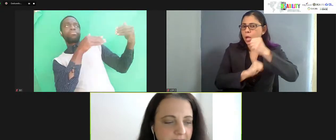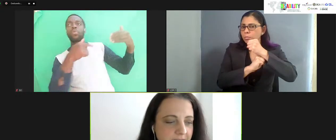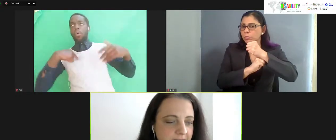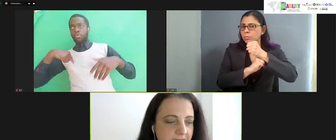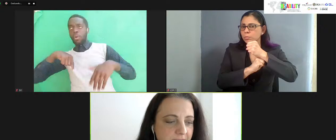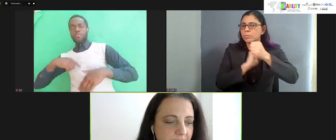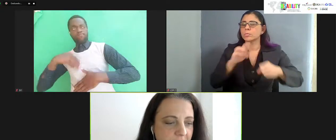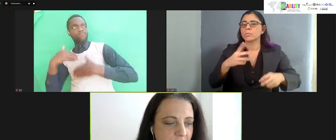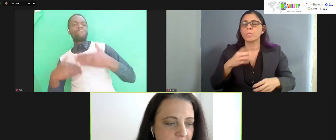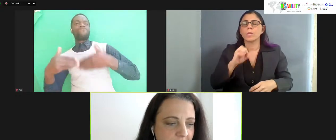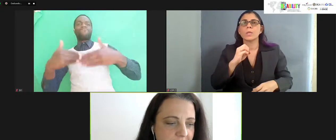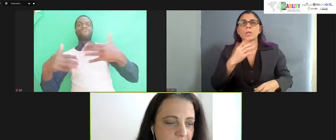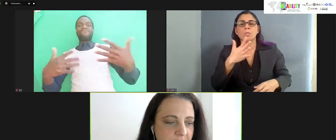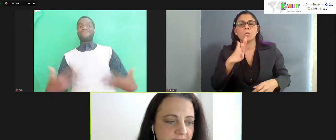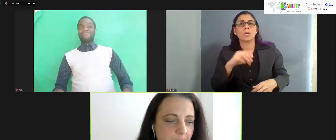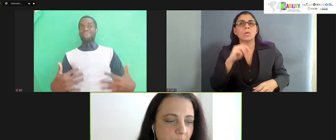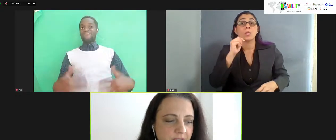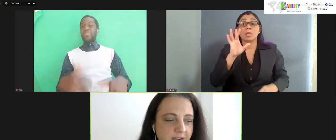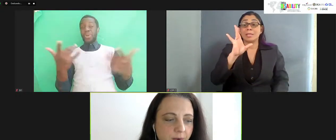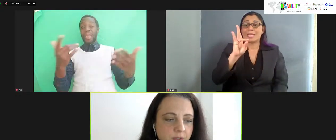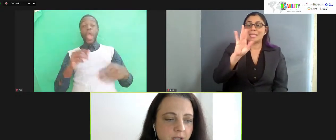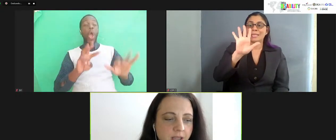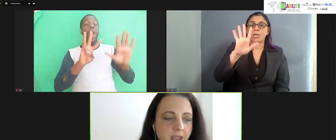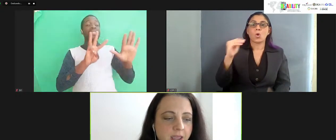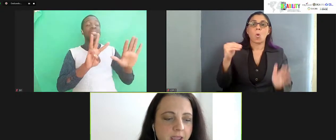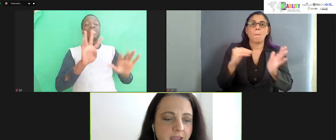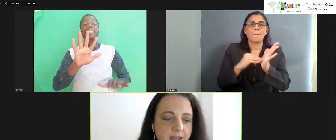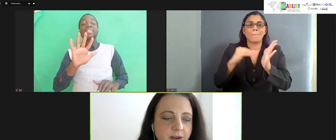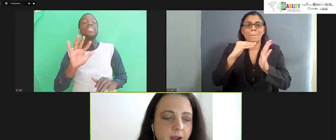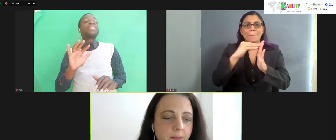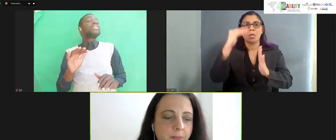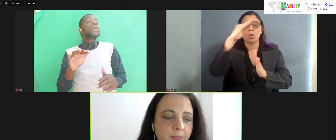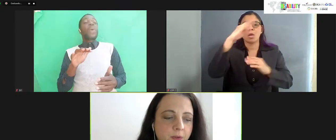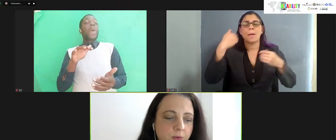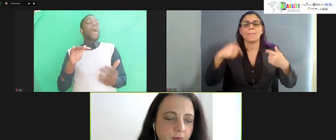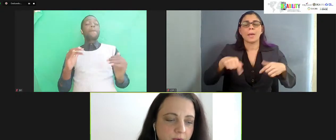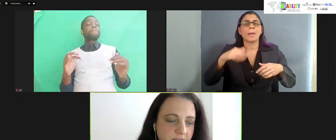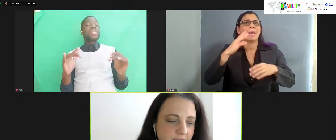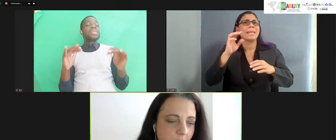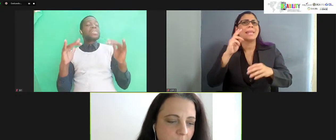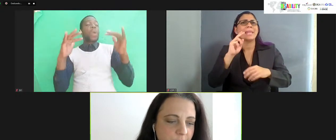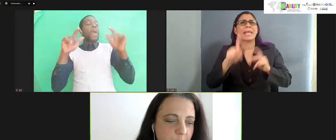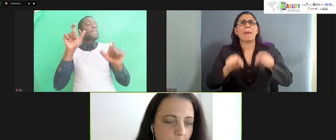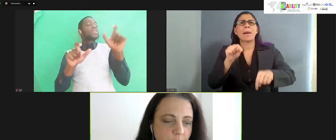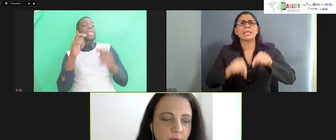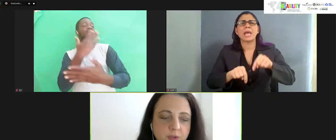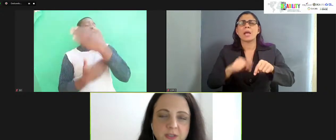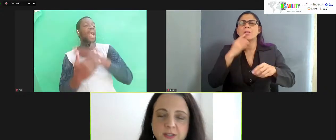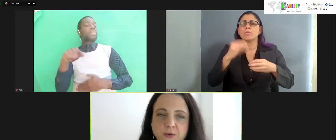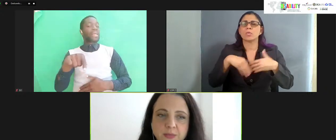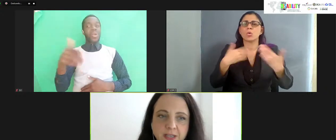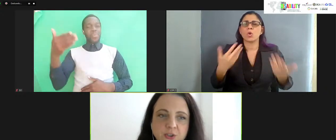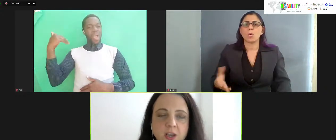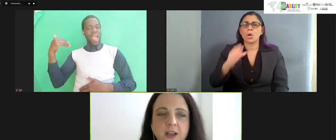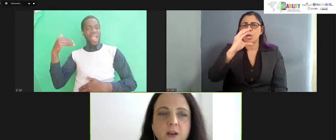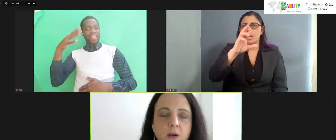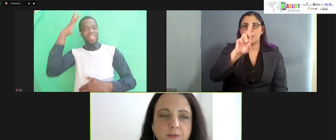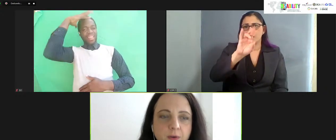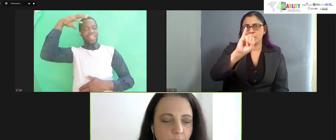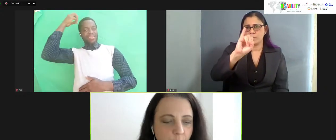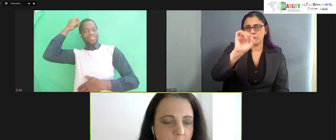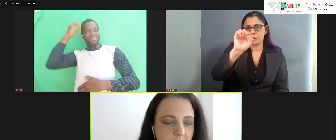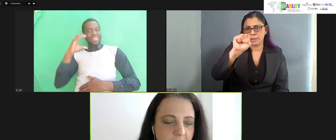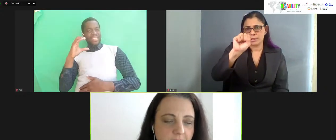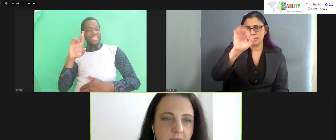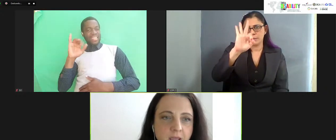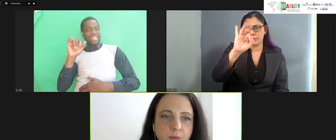disabilities in the region as christina pointed out and um christina also spoke to the discrimination of